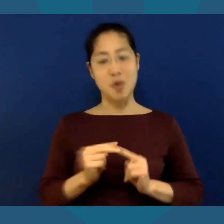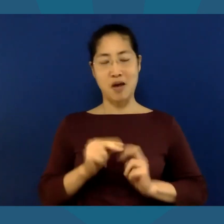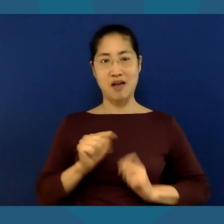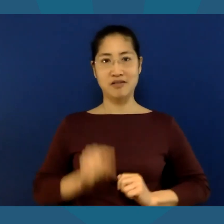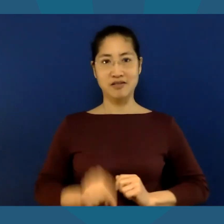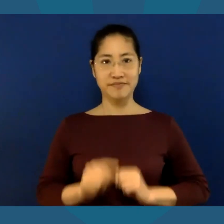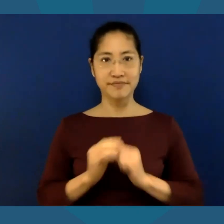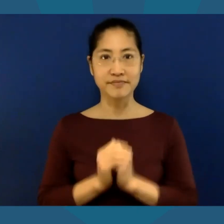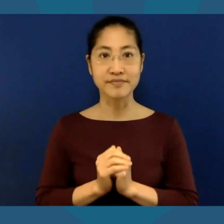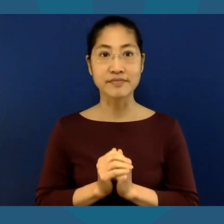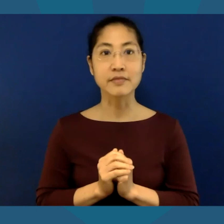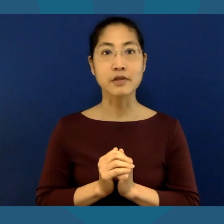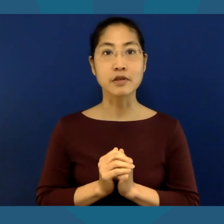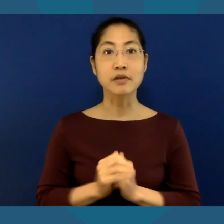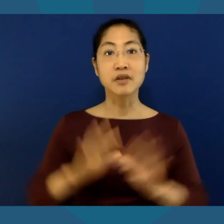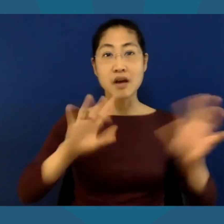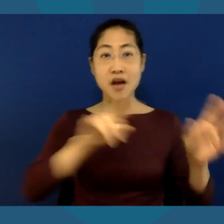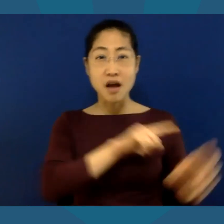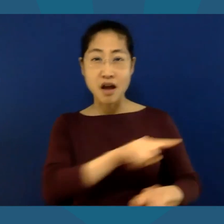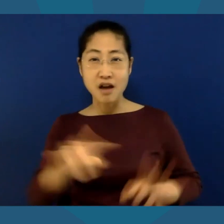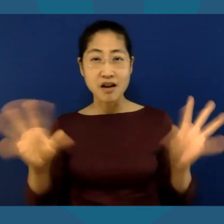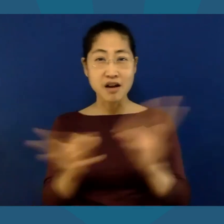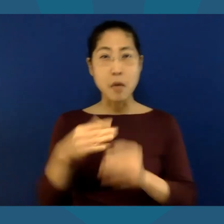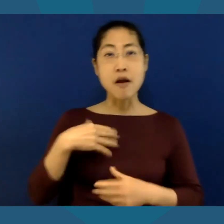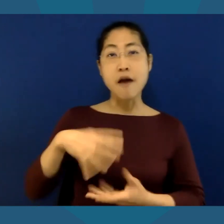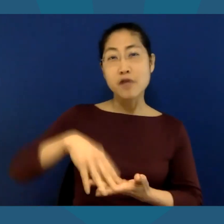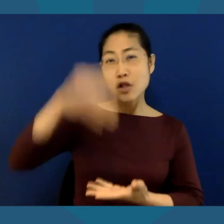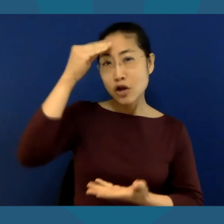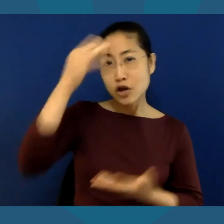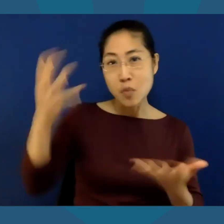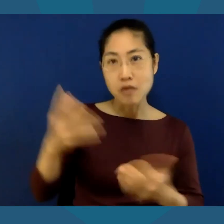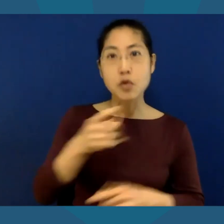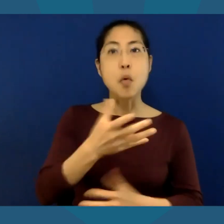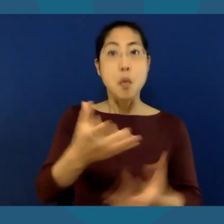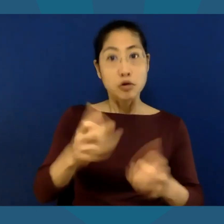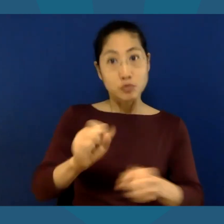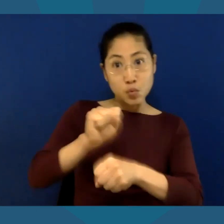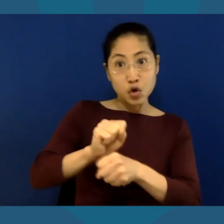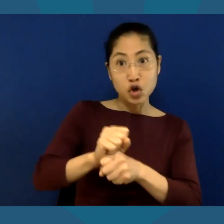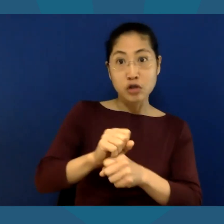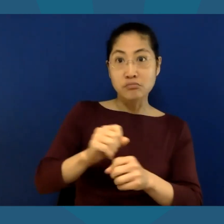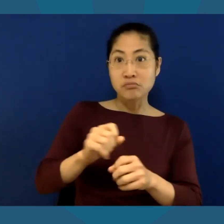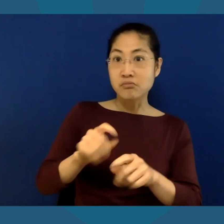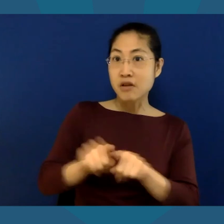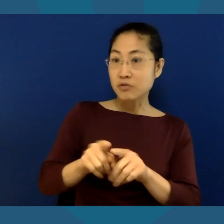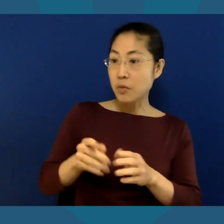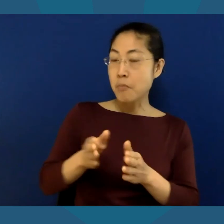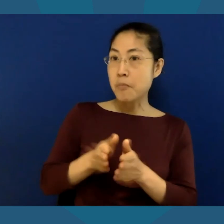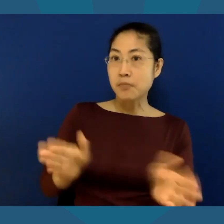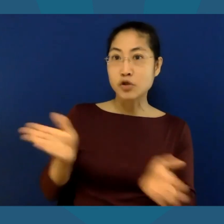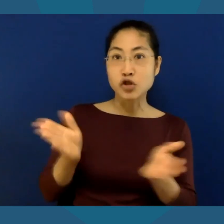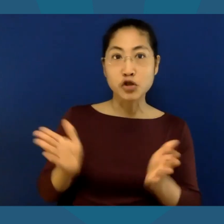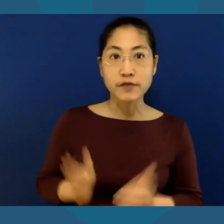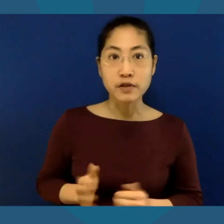Nogales City Attorney, I learned that you need to be resilient in order to